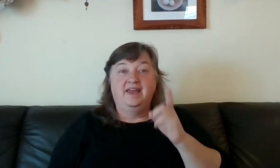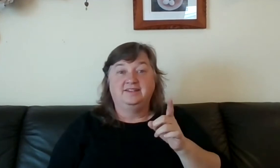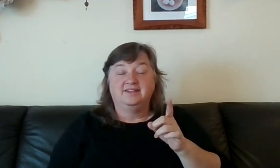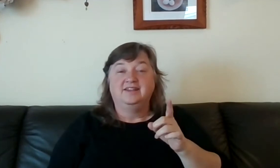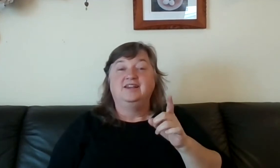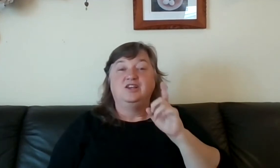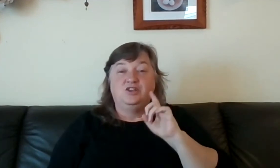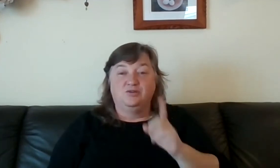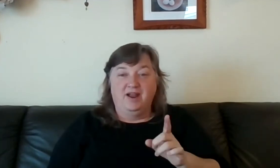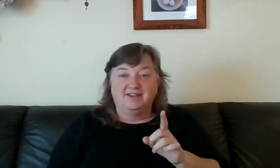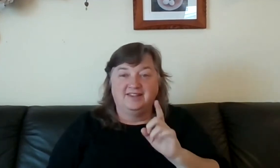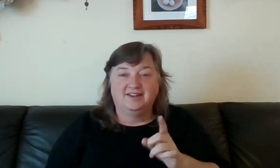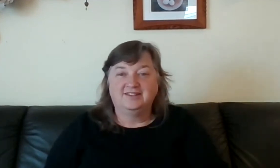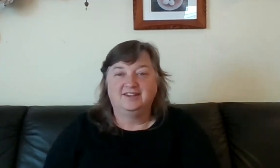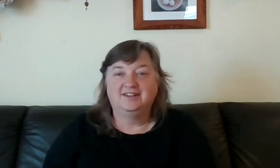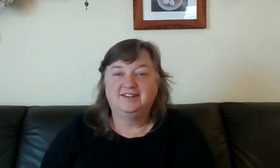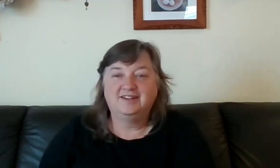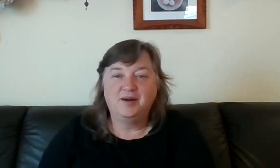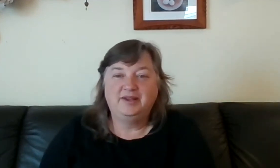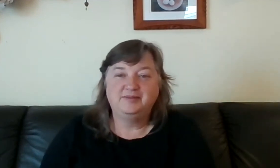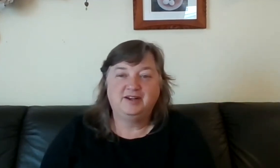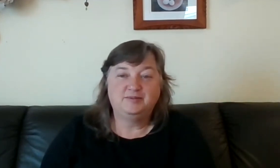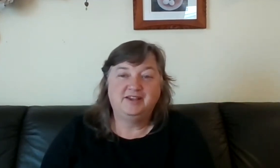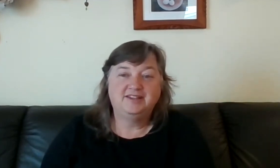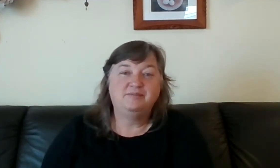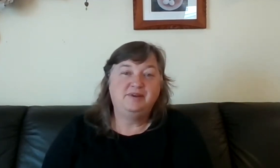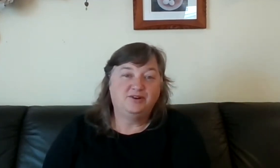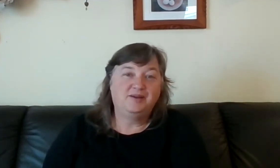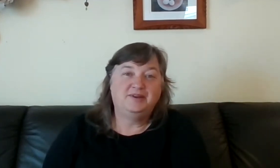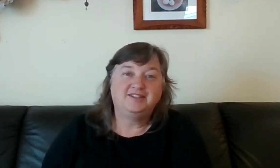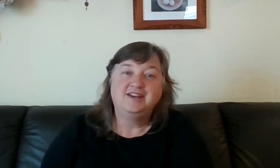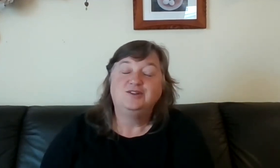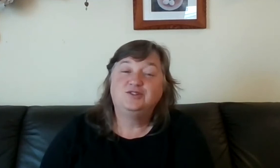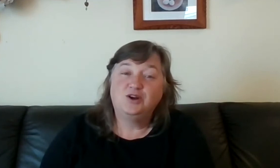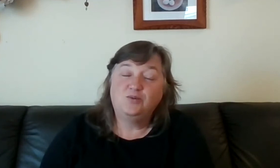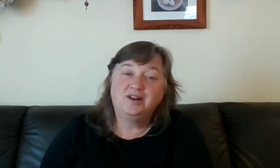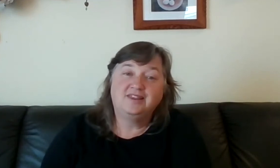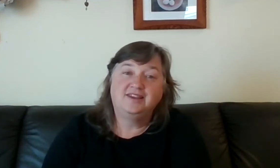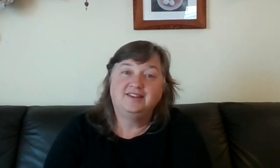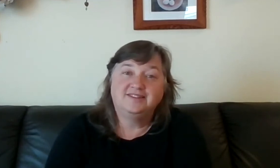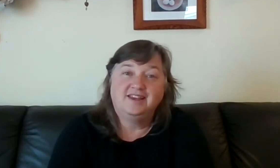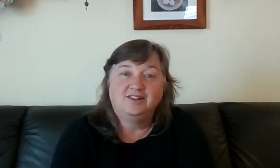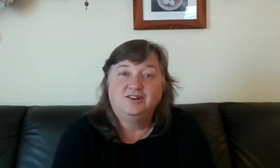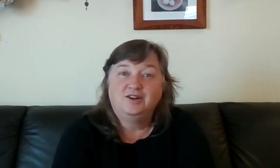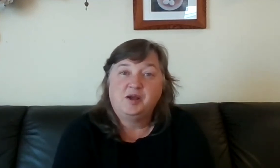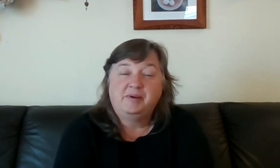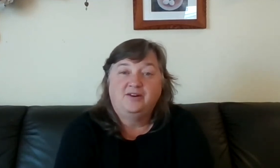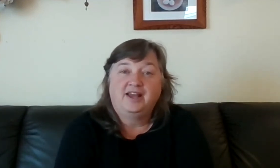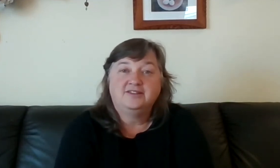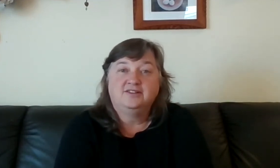And you're right. There's a comment about it's because the mirror image. So one of the things that you learn about as you're